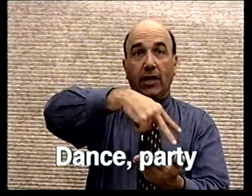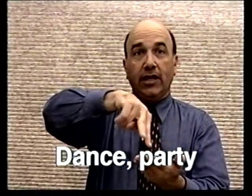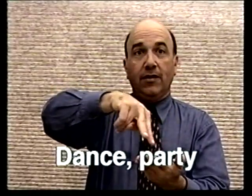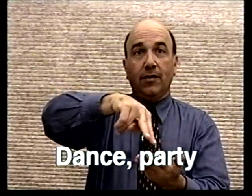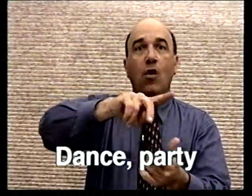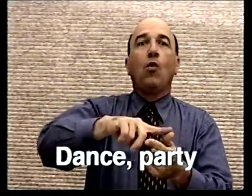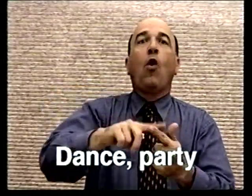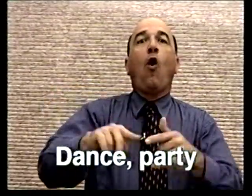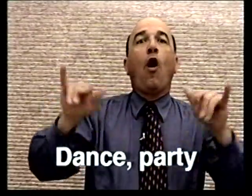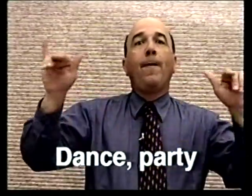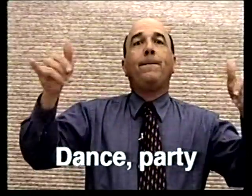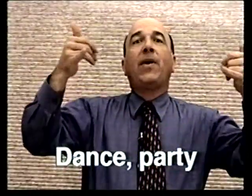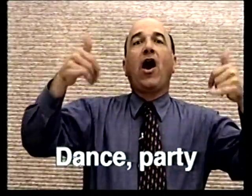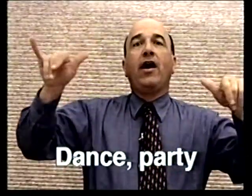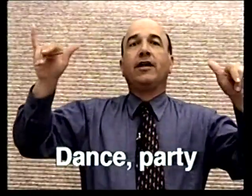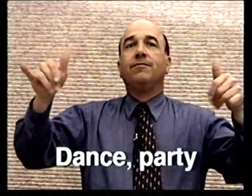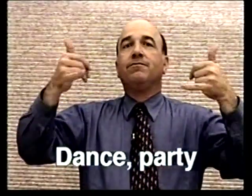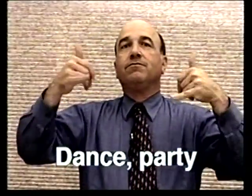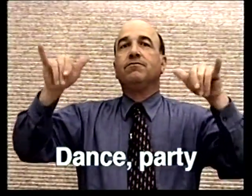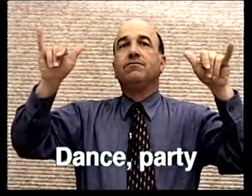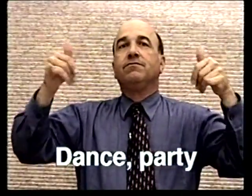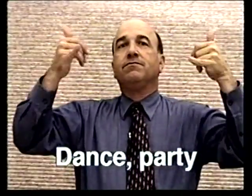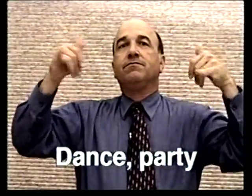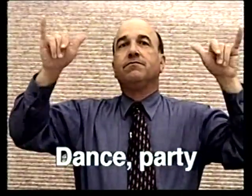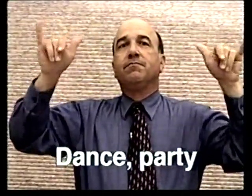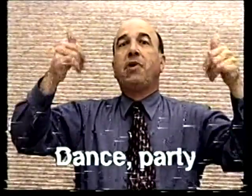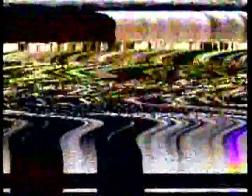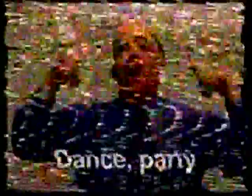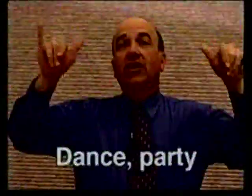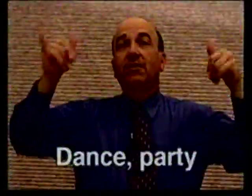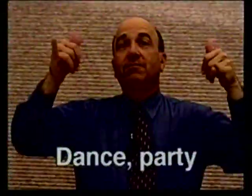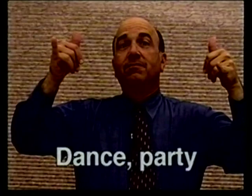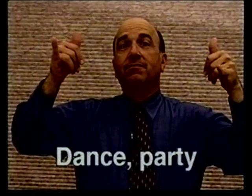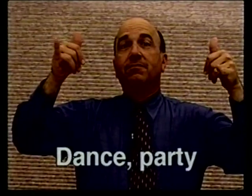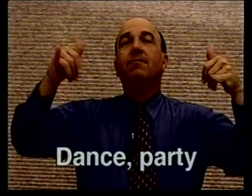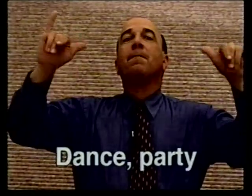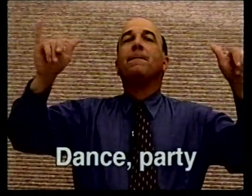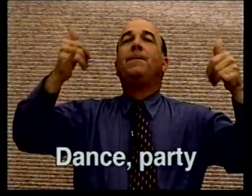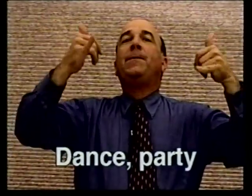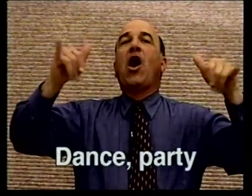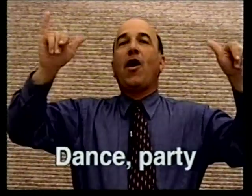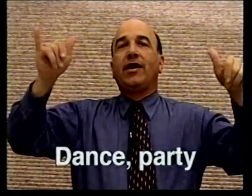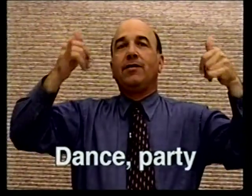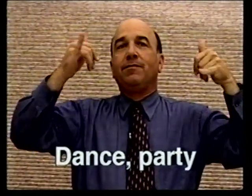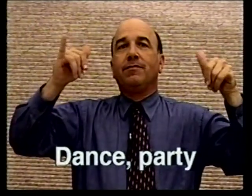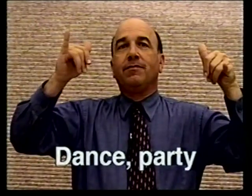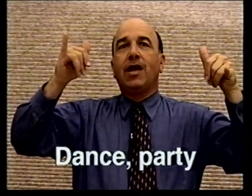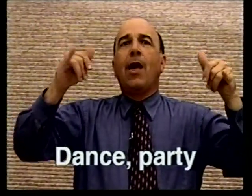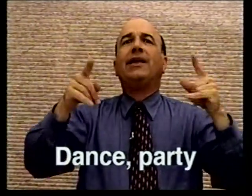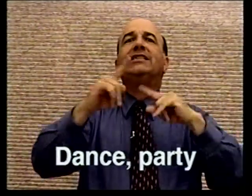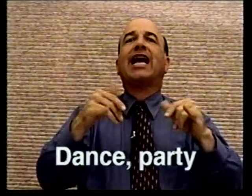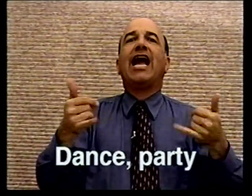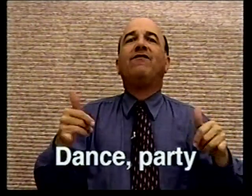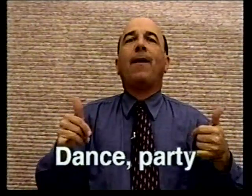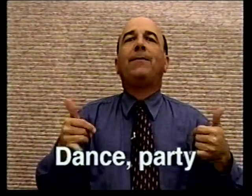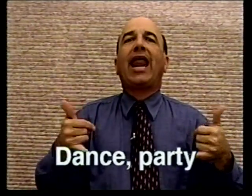party or party? Party, party. But it's time for